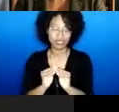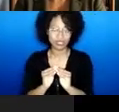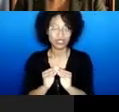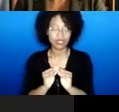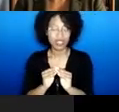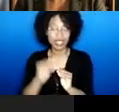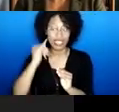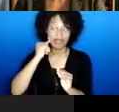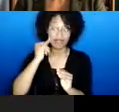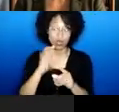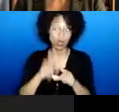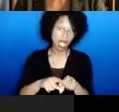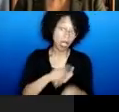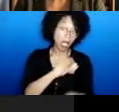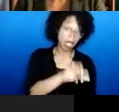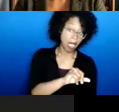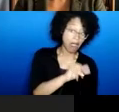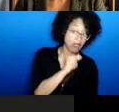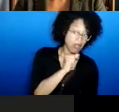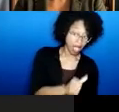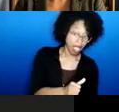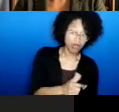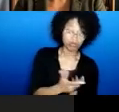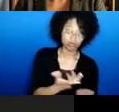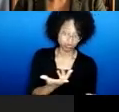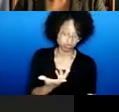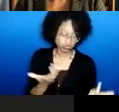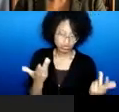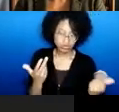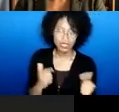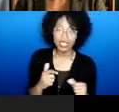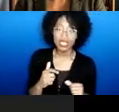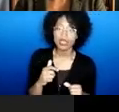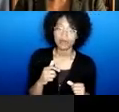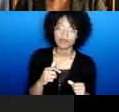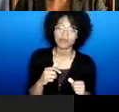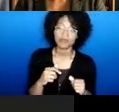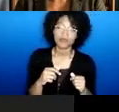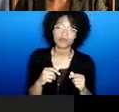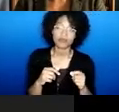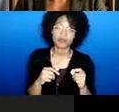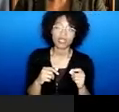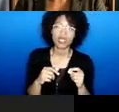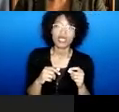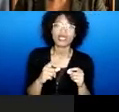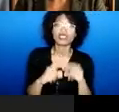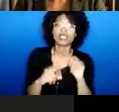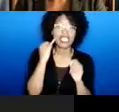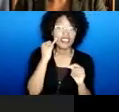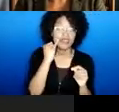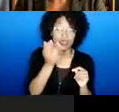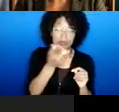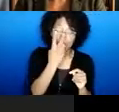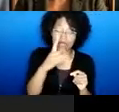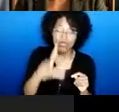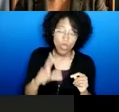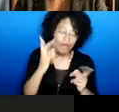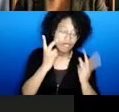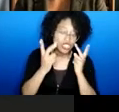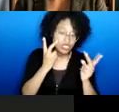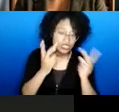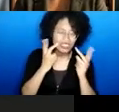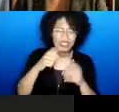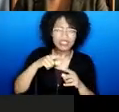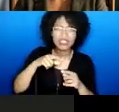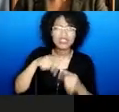rely on AI. If you are a blind or low vision presenter that's having a hard time with the eye